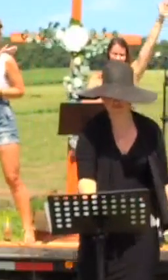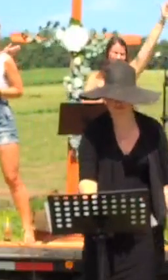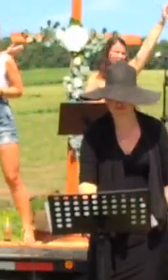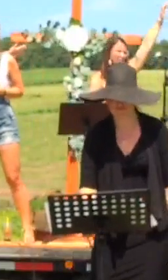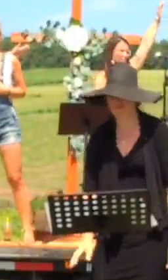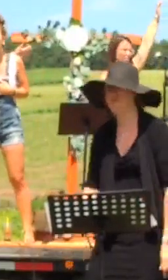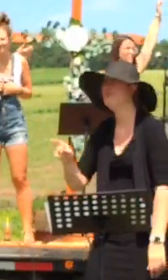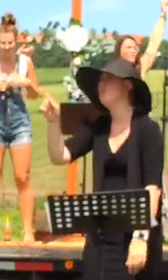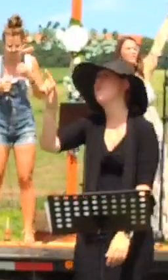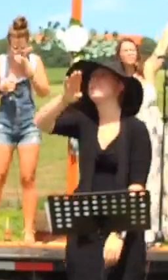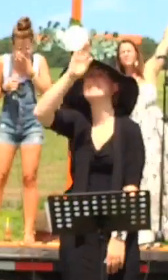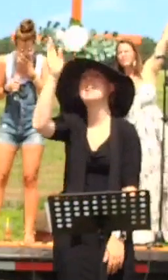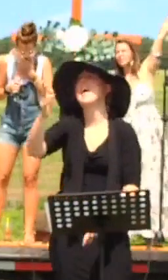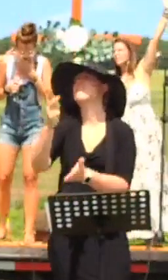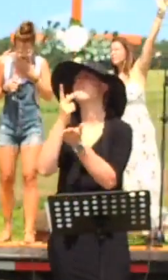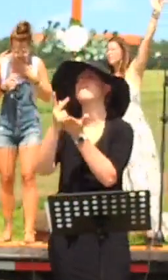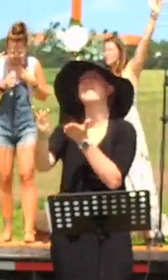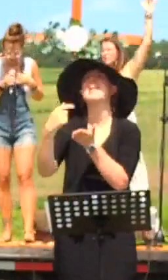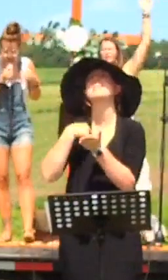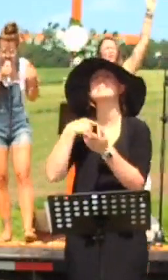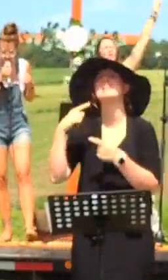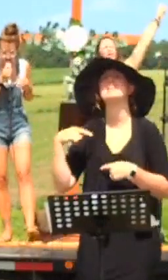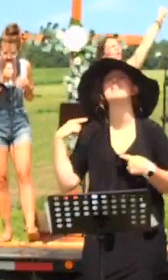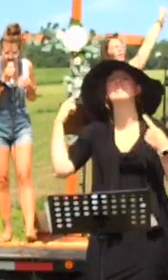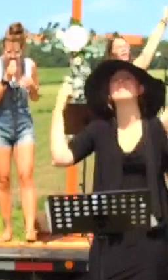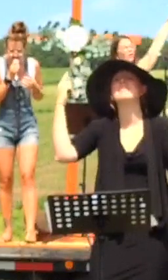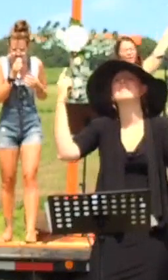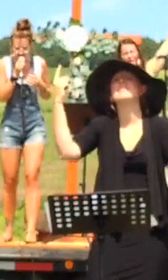You never fail me.